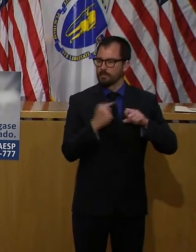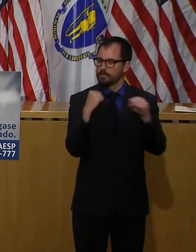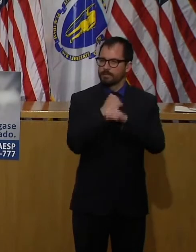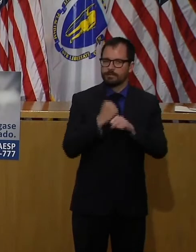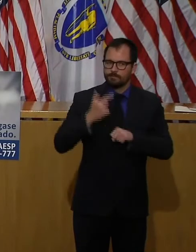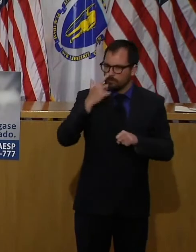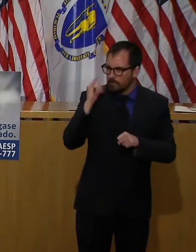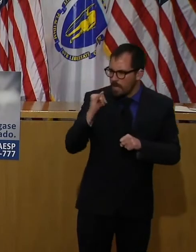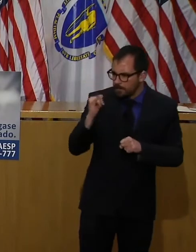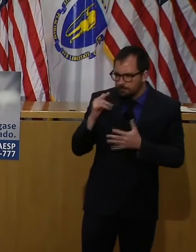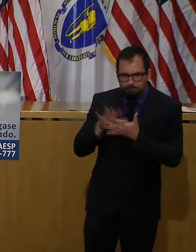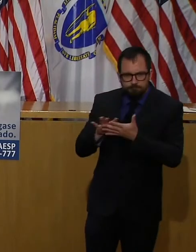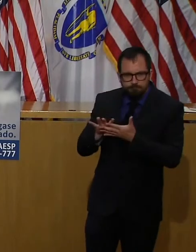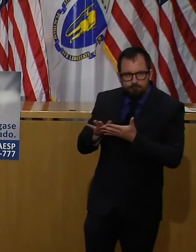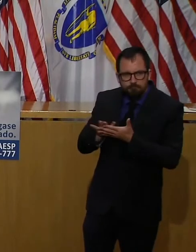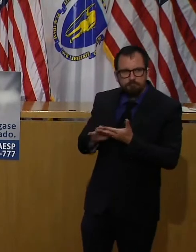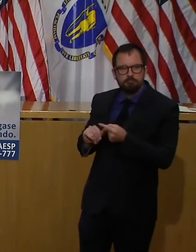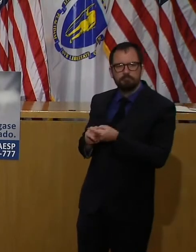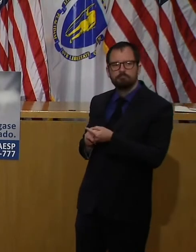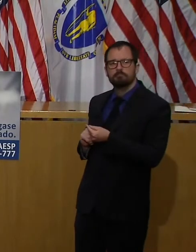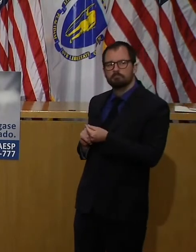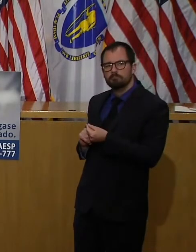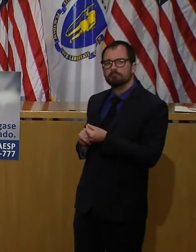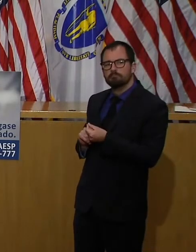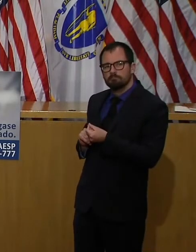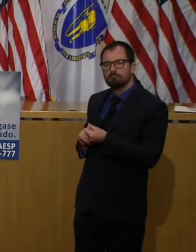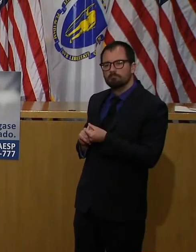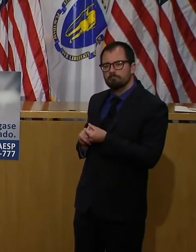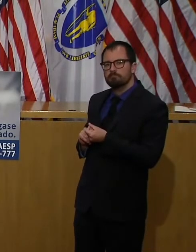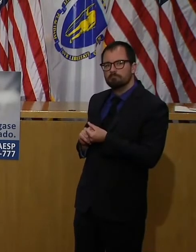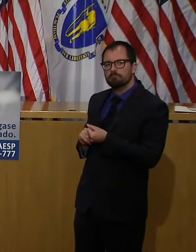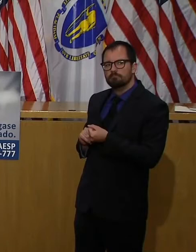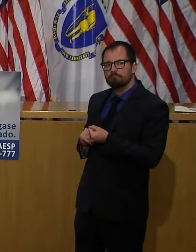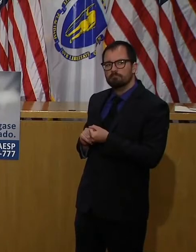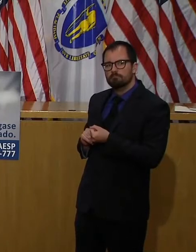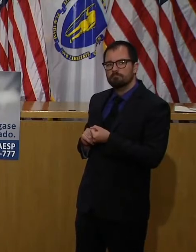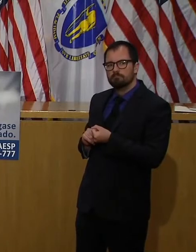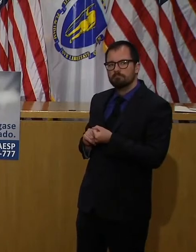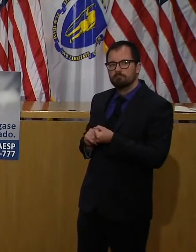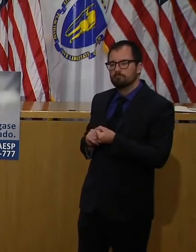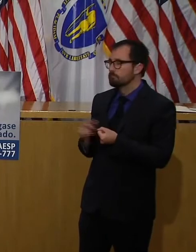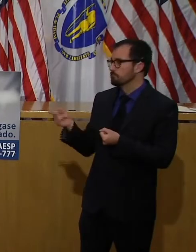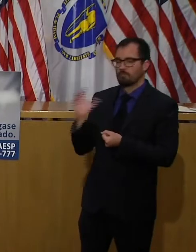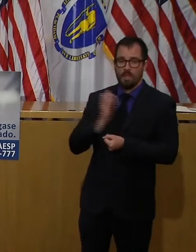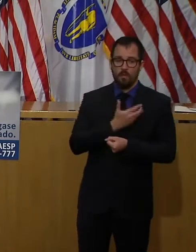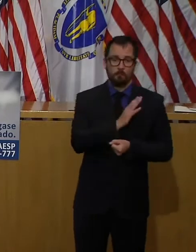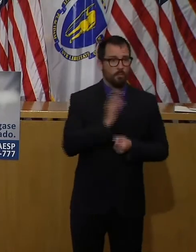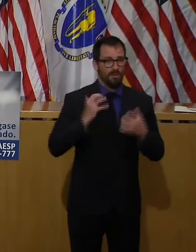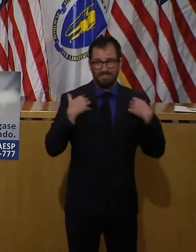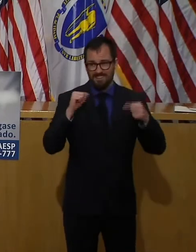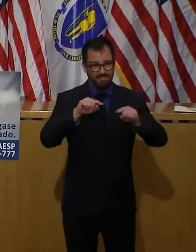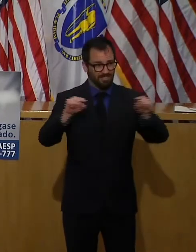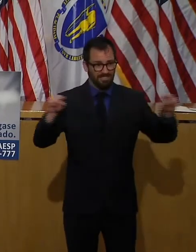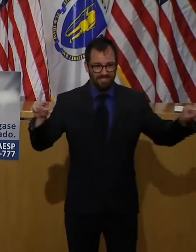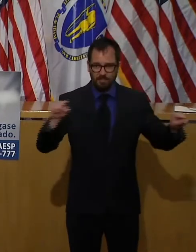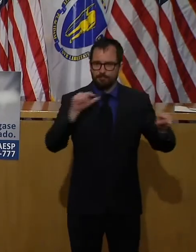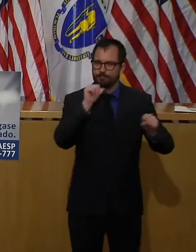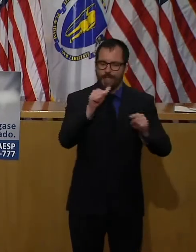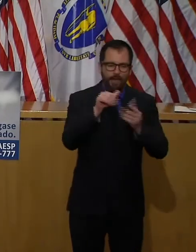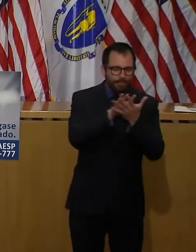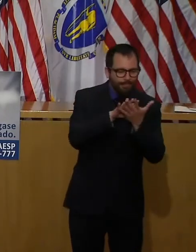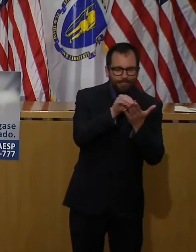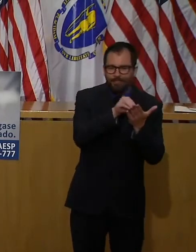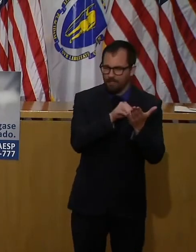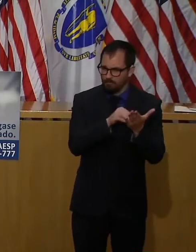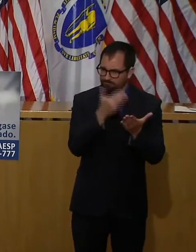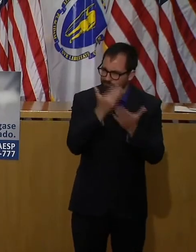other cases before the contact tracing collaborative began. Could you talk a little bit about